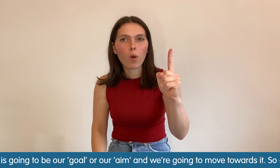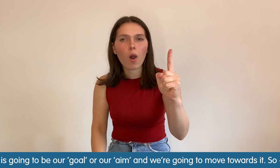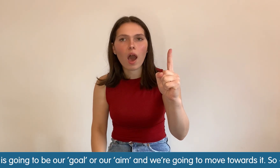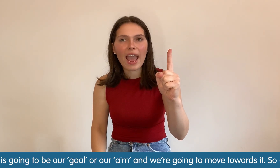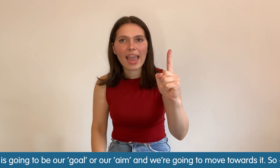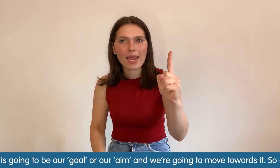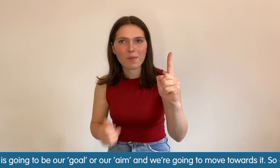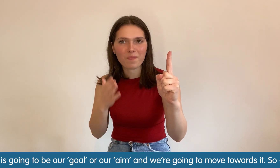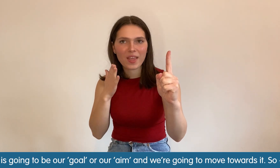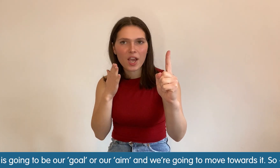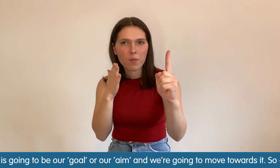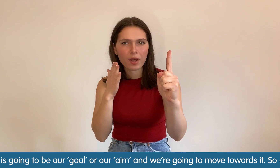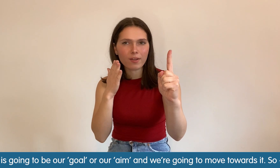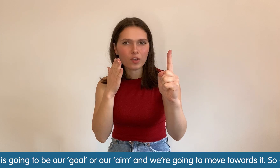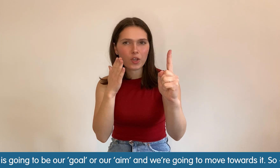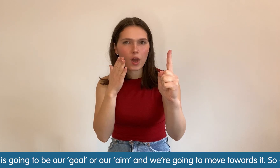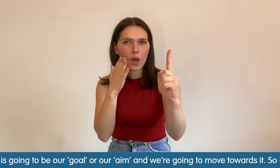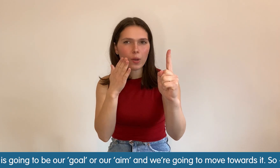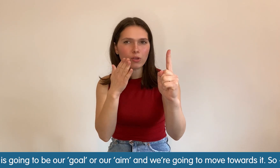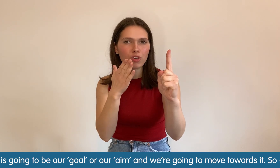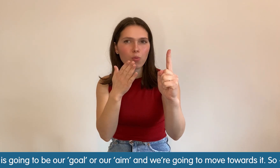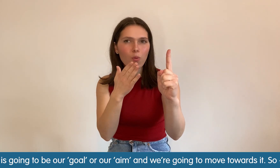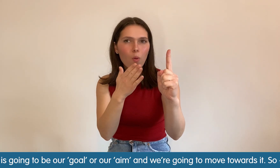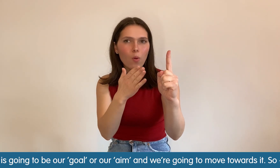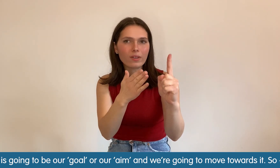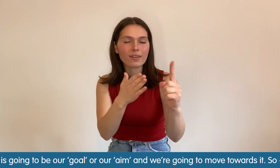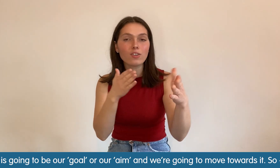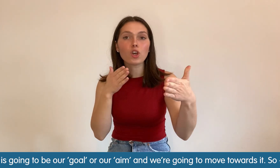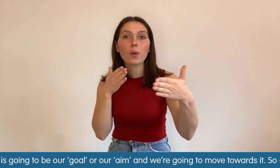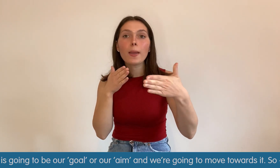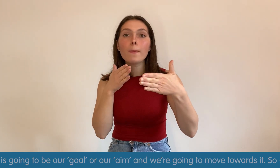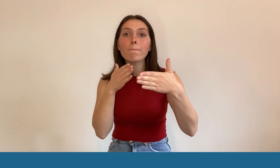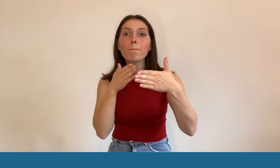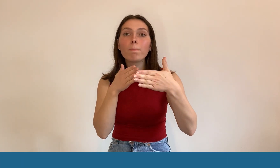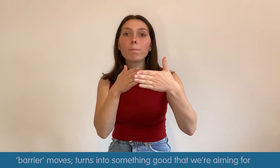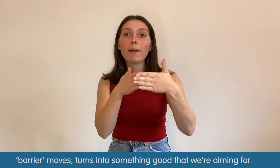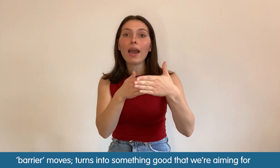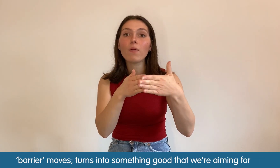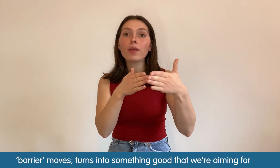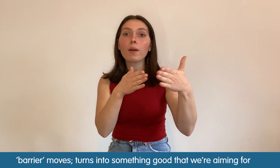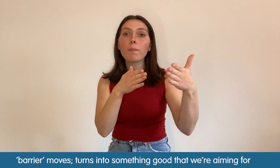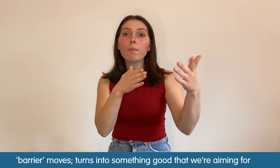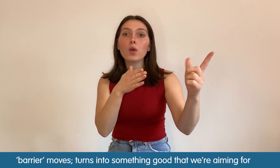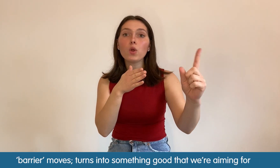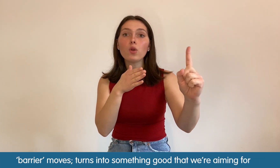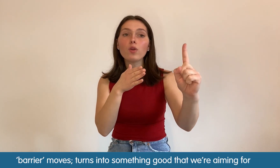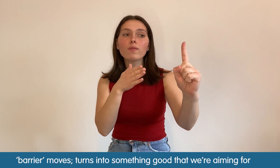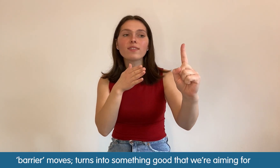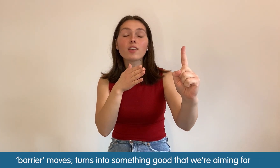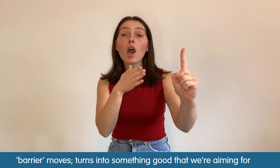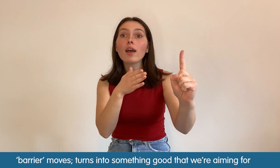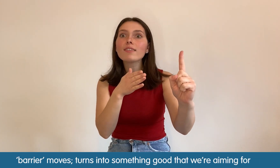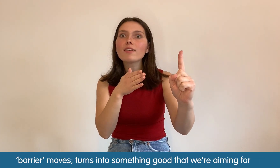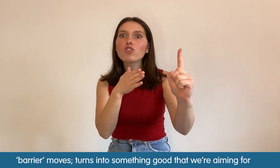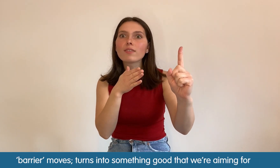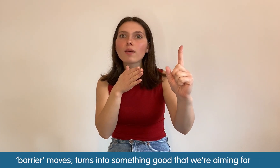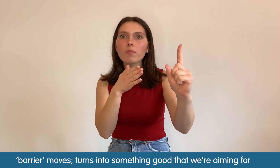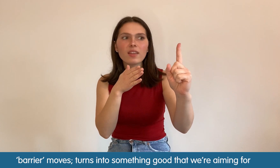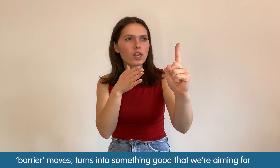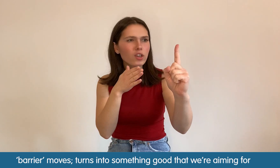our aim. We're going to go towards it. So barrier moves, turns into something good